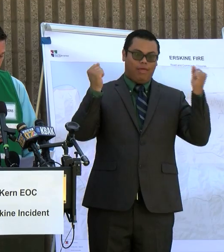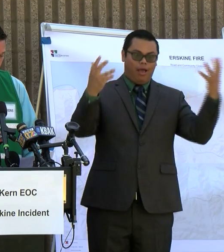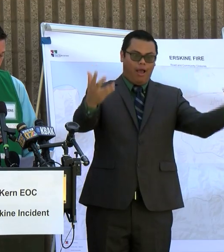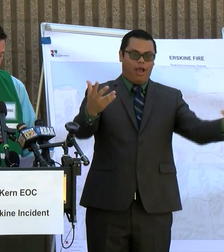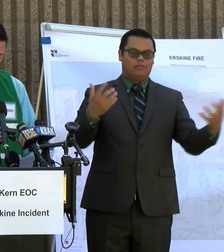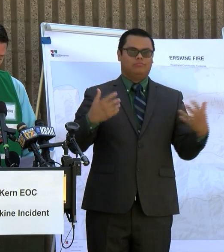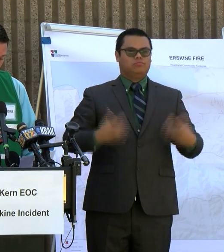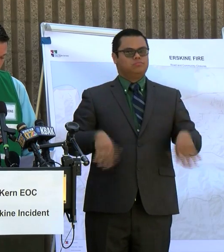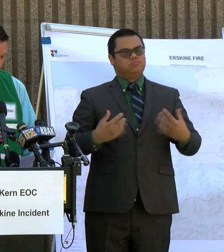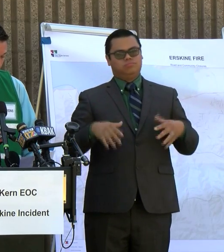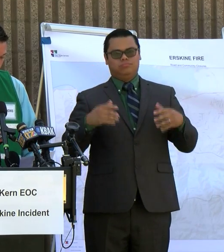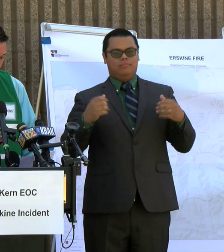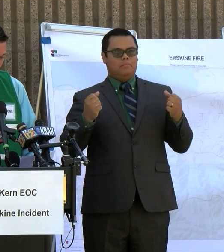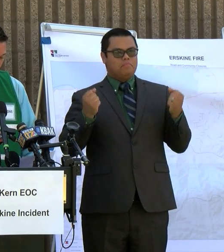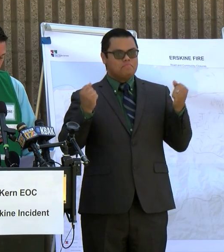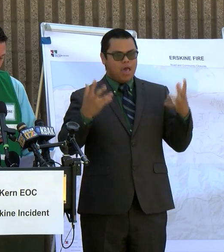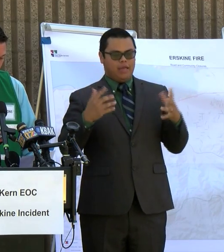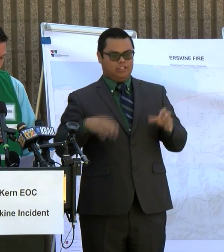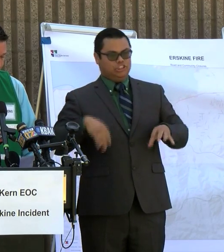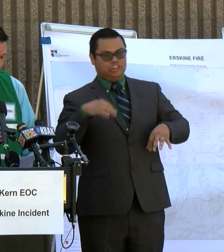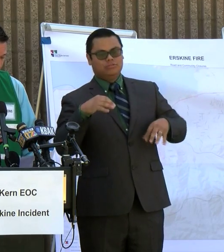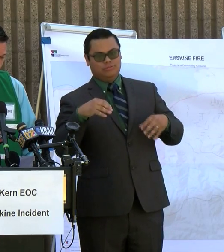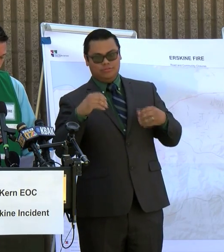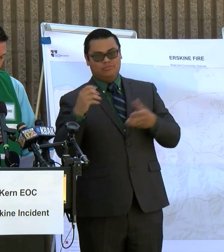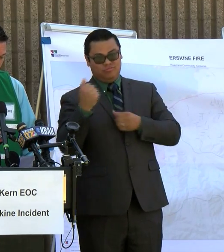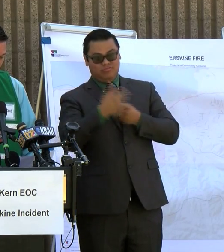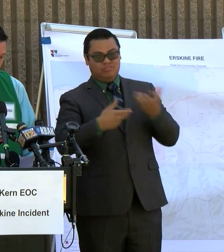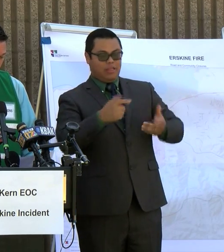already, and so they're getting full.